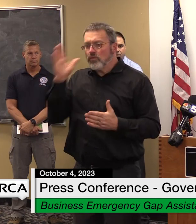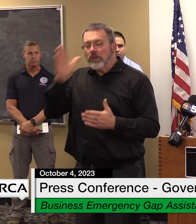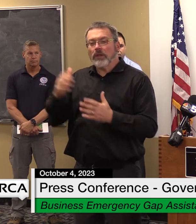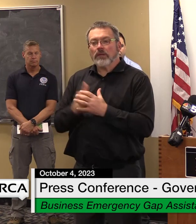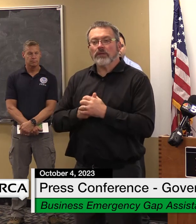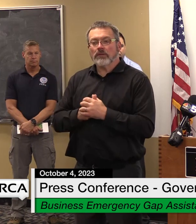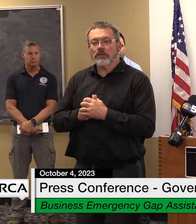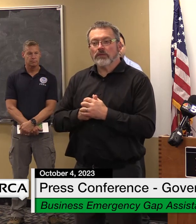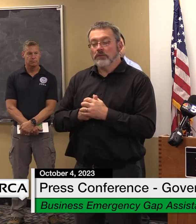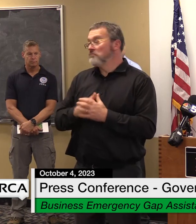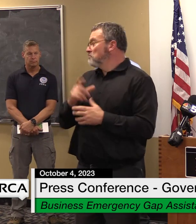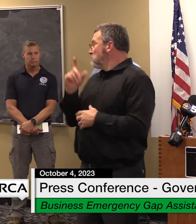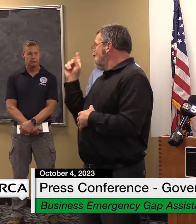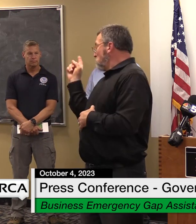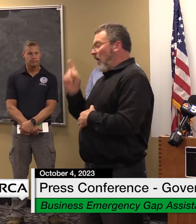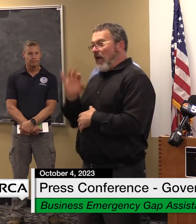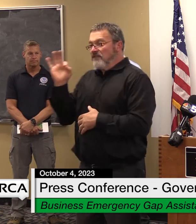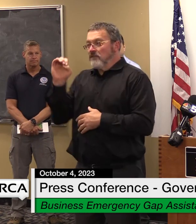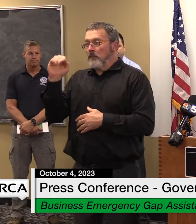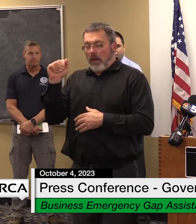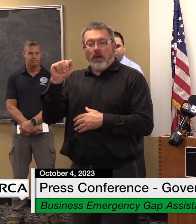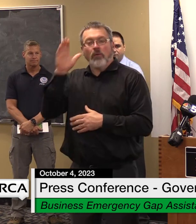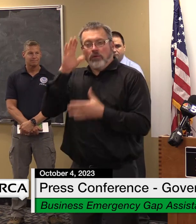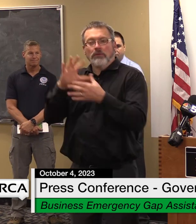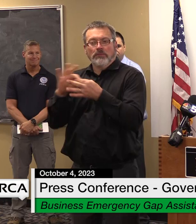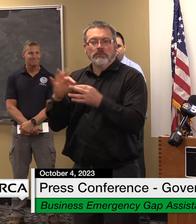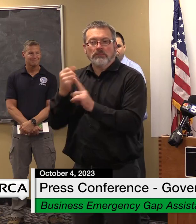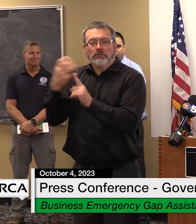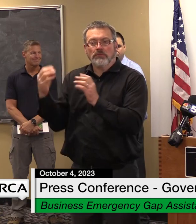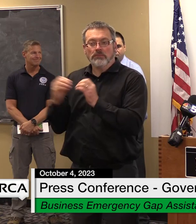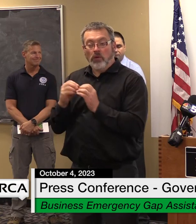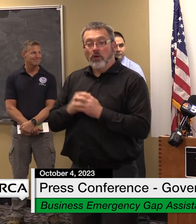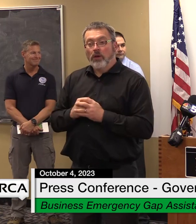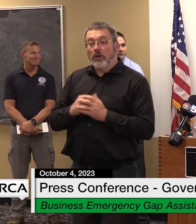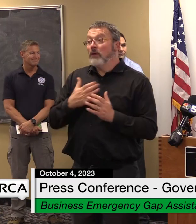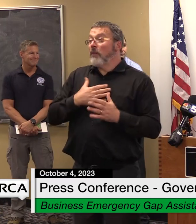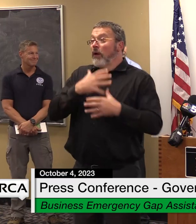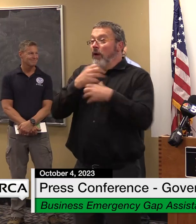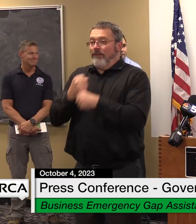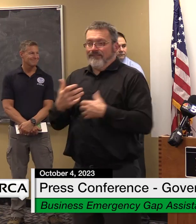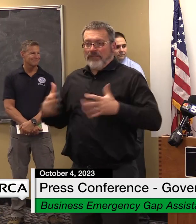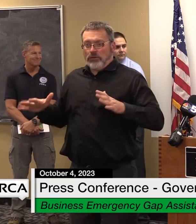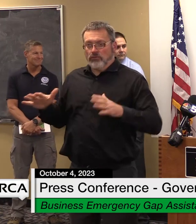us more in a few minutes, but now I'll turn it over to Commissioner Goldstein.